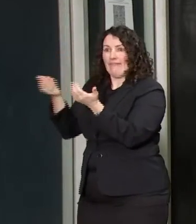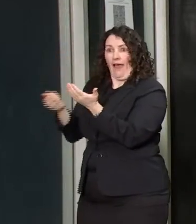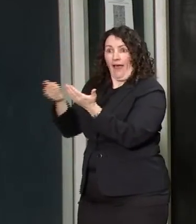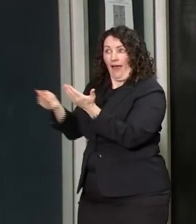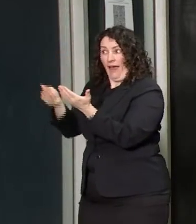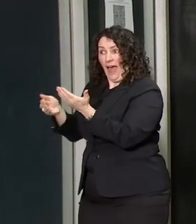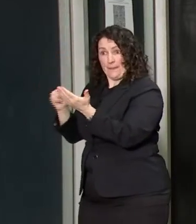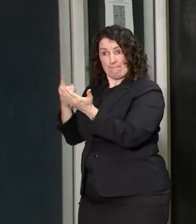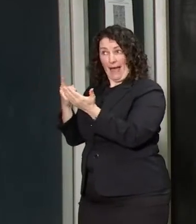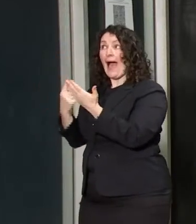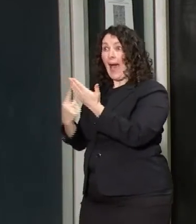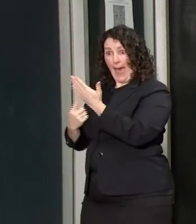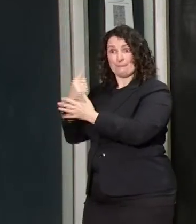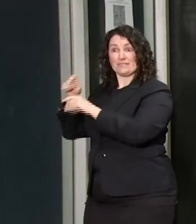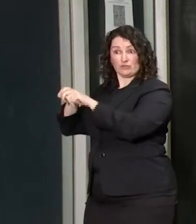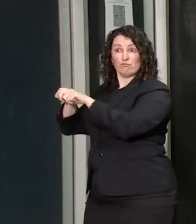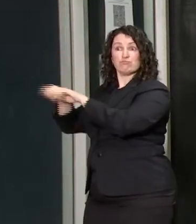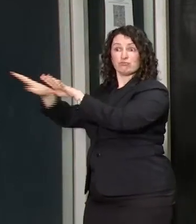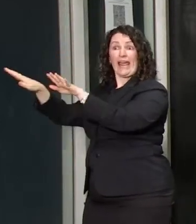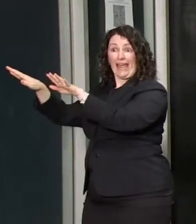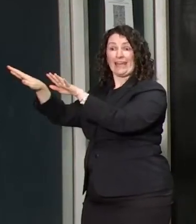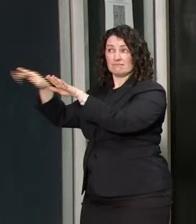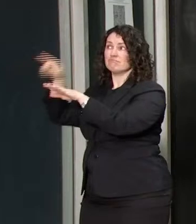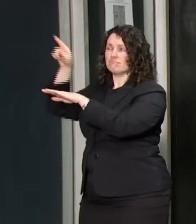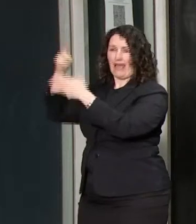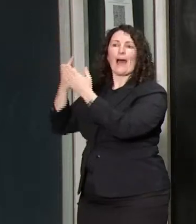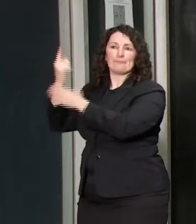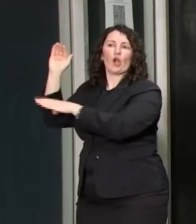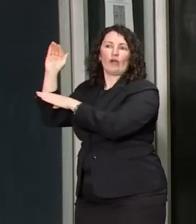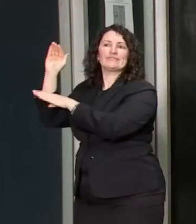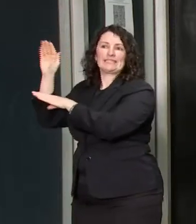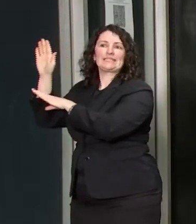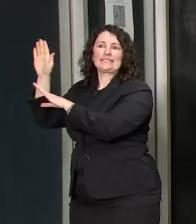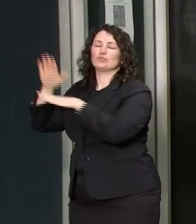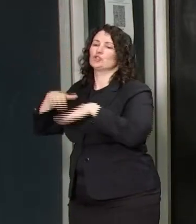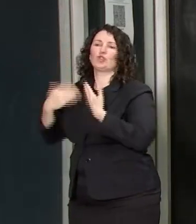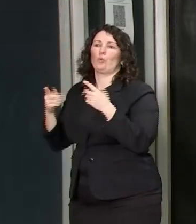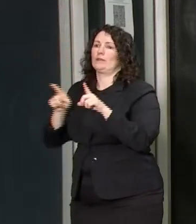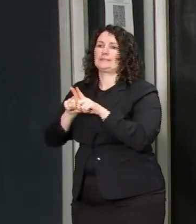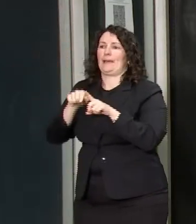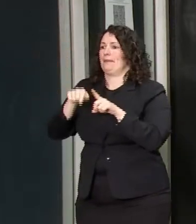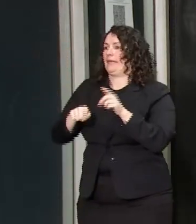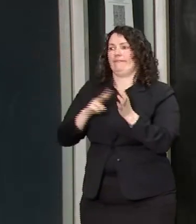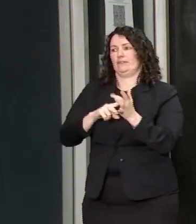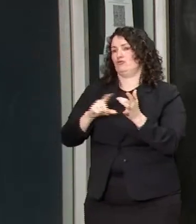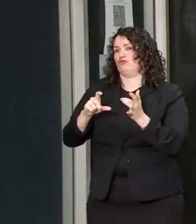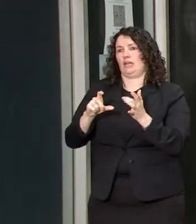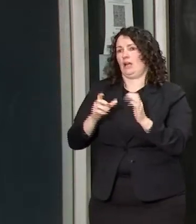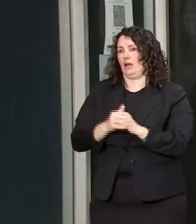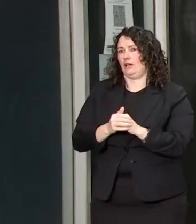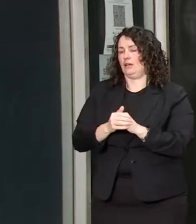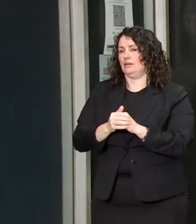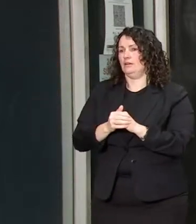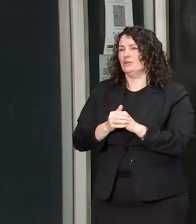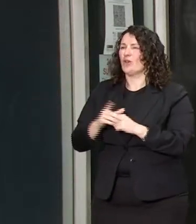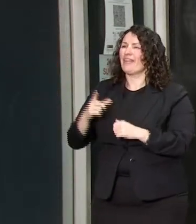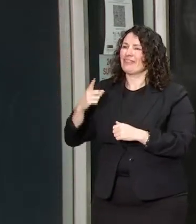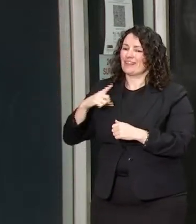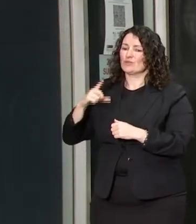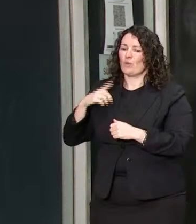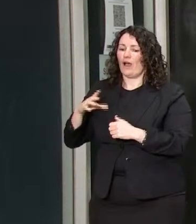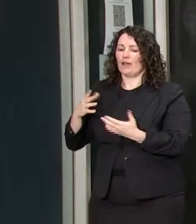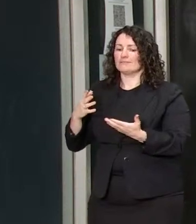is a reality that exertion indoors and prolonged contact becomes a transmission risk. I think the